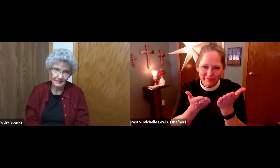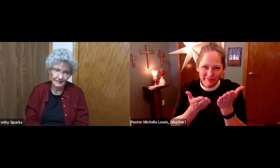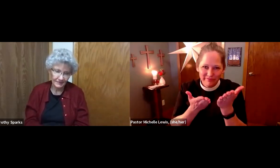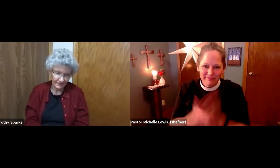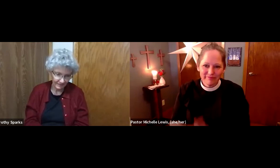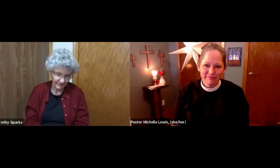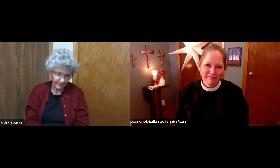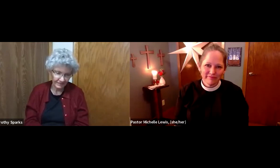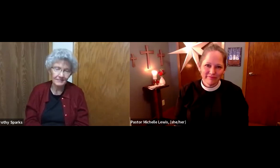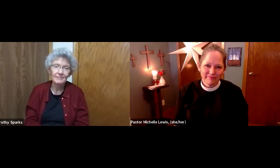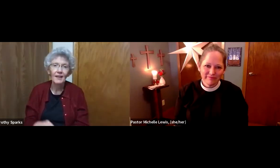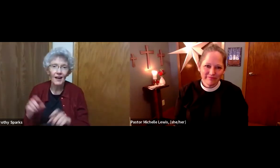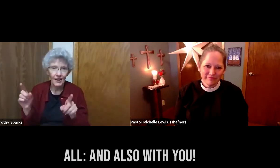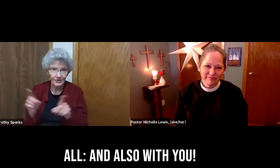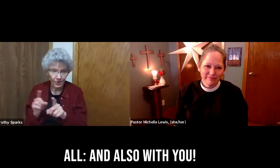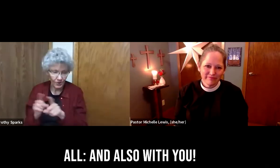The Lord be with you,